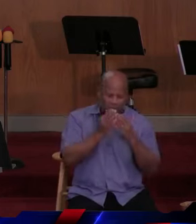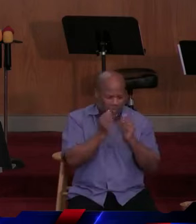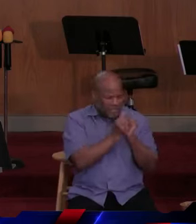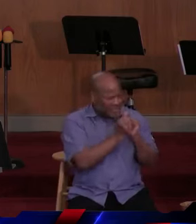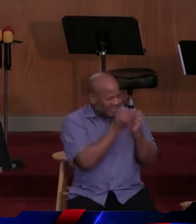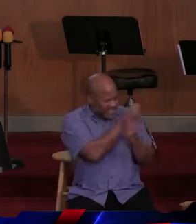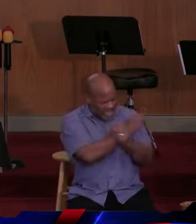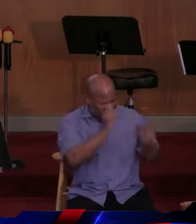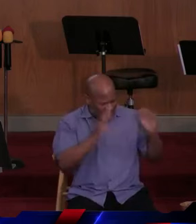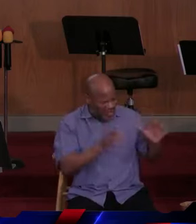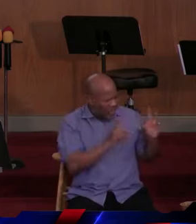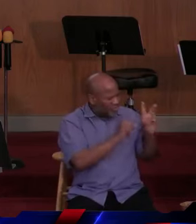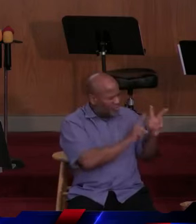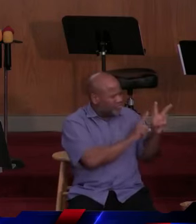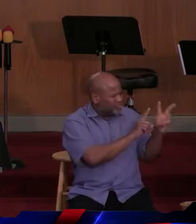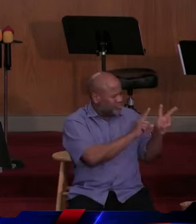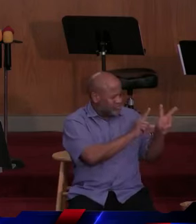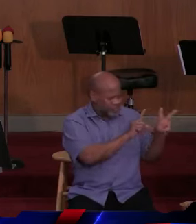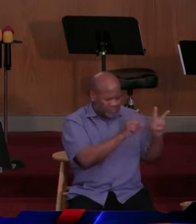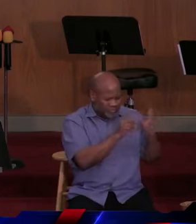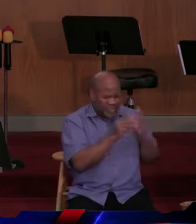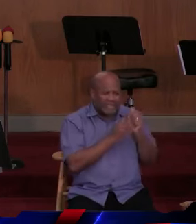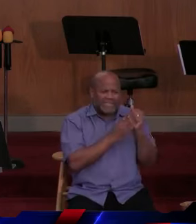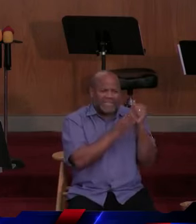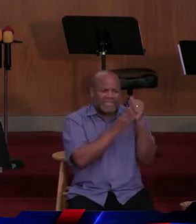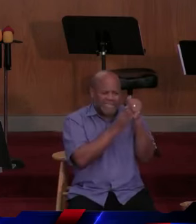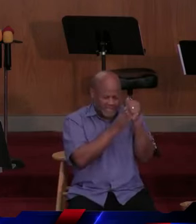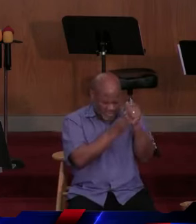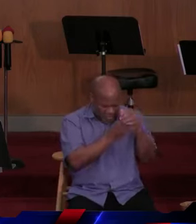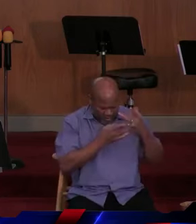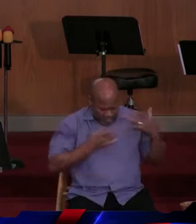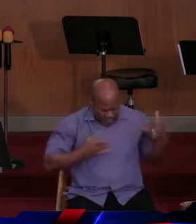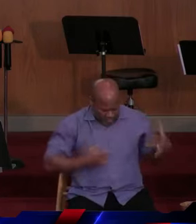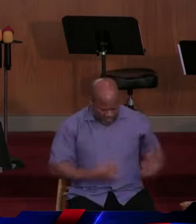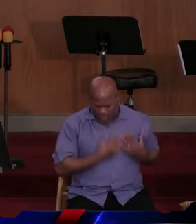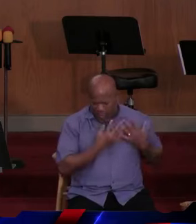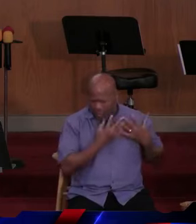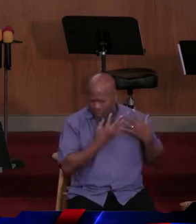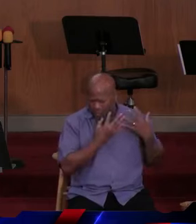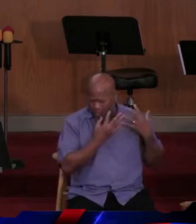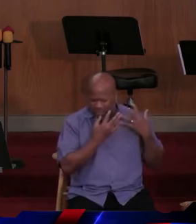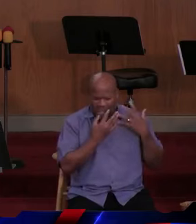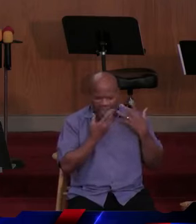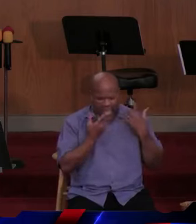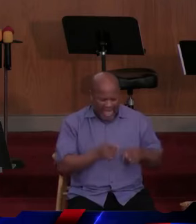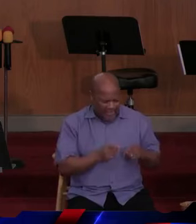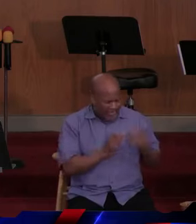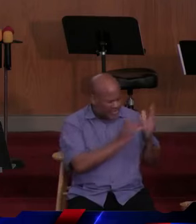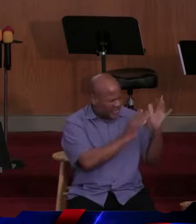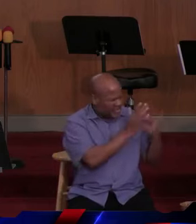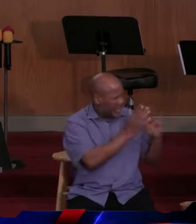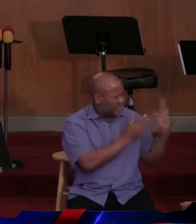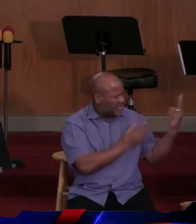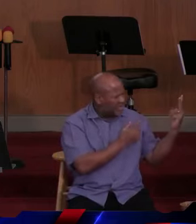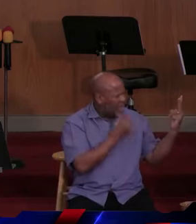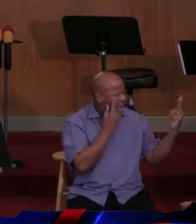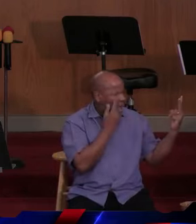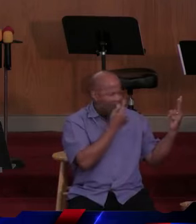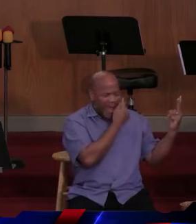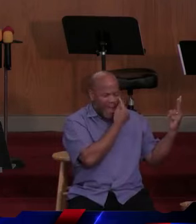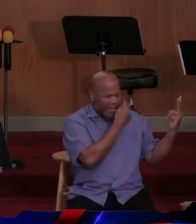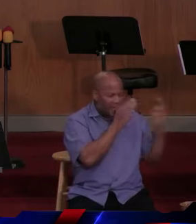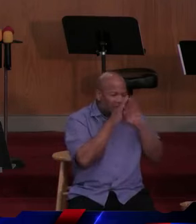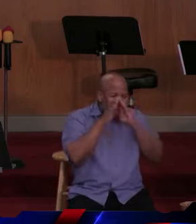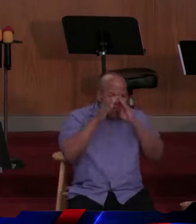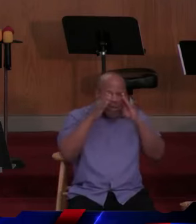heart. Jesus opened the scripture to them. He'd opened their eyes so that they can recognize him. Now they knew for themselves that